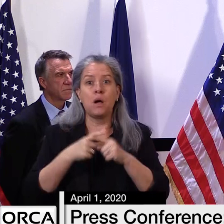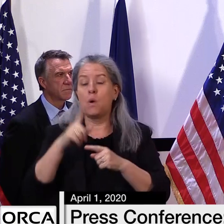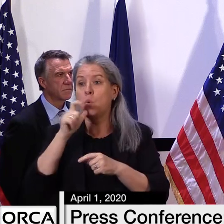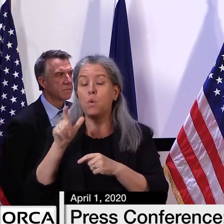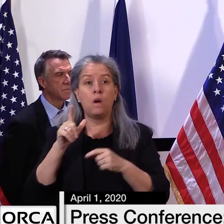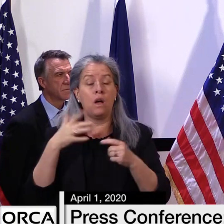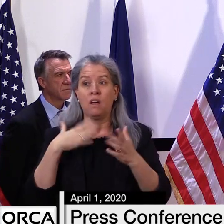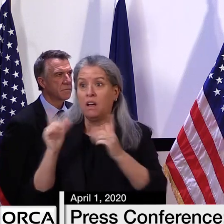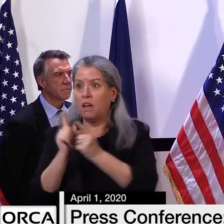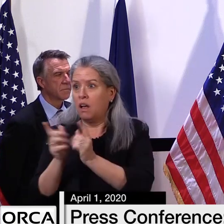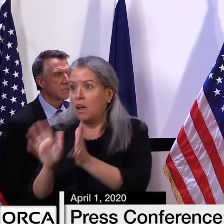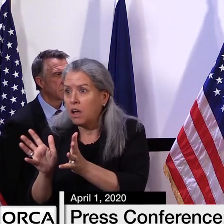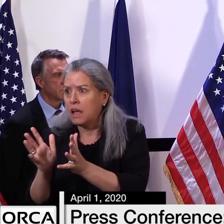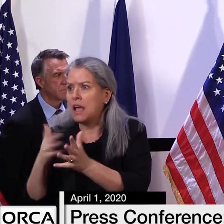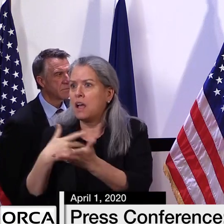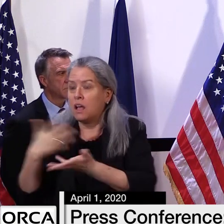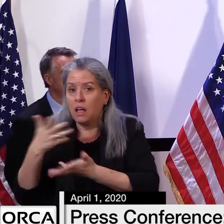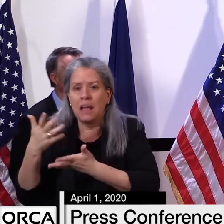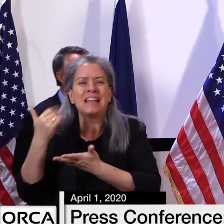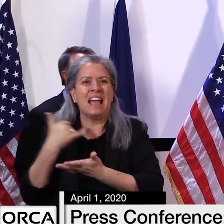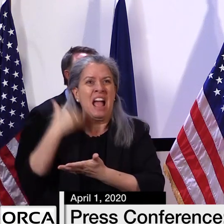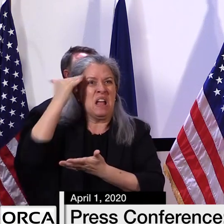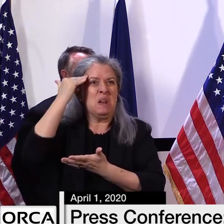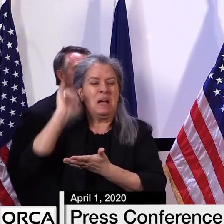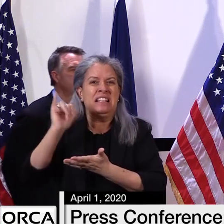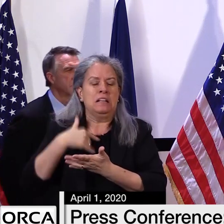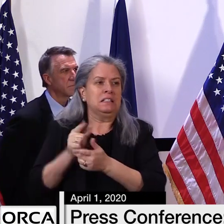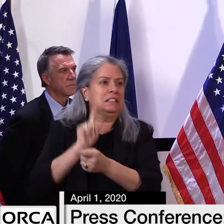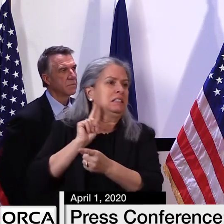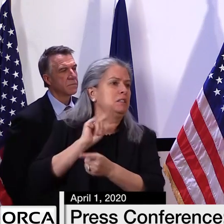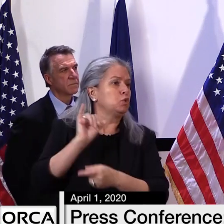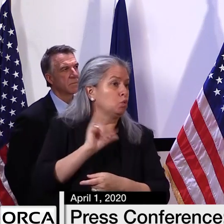with can have a chance to understand what their level of risk may be.